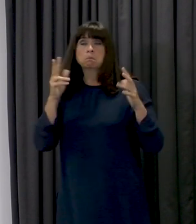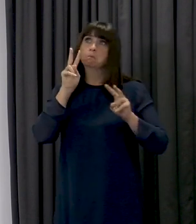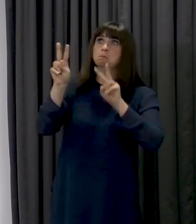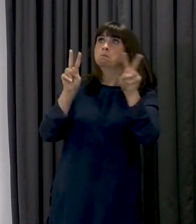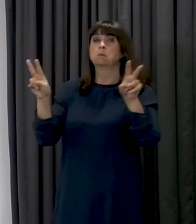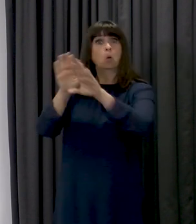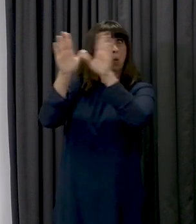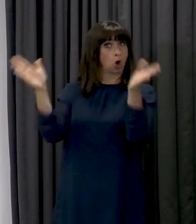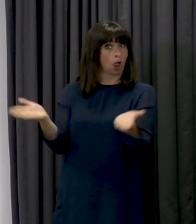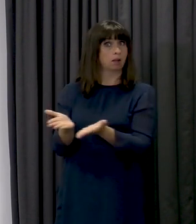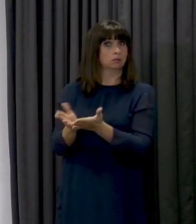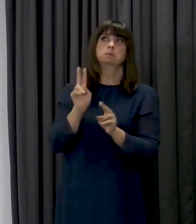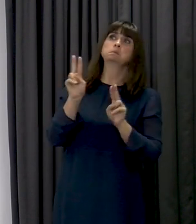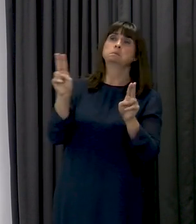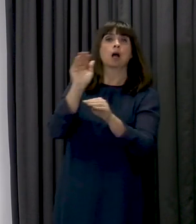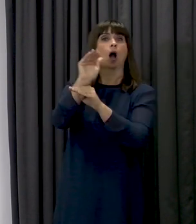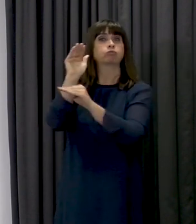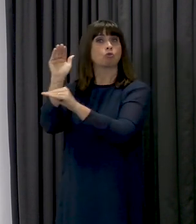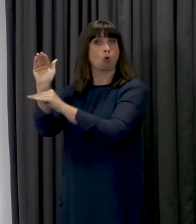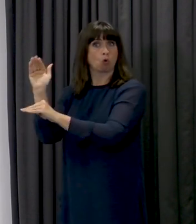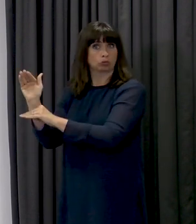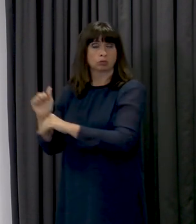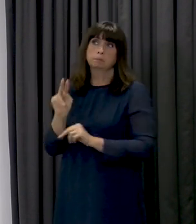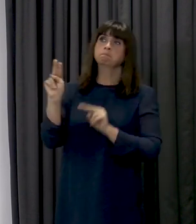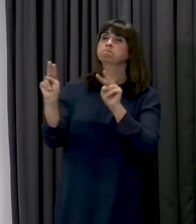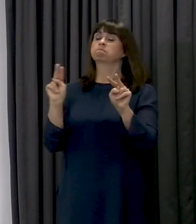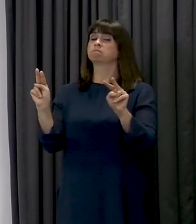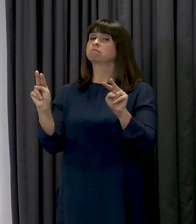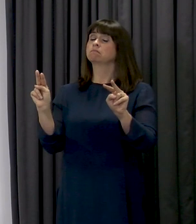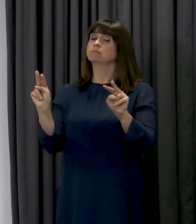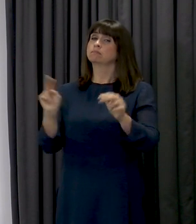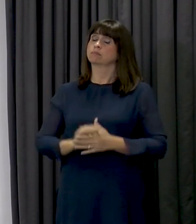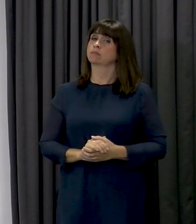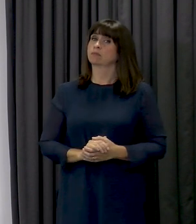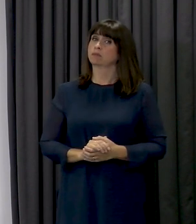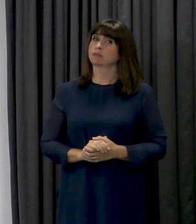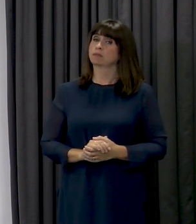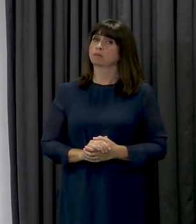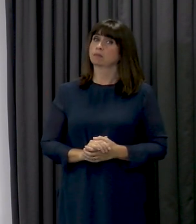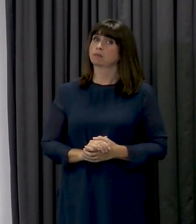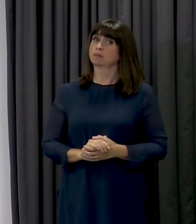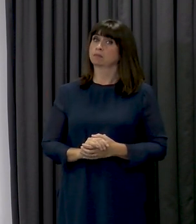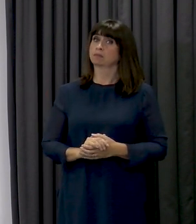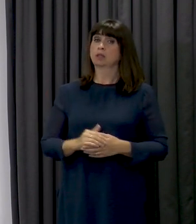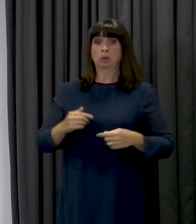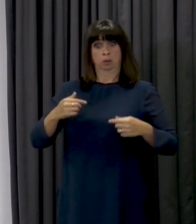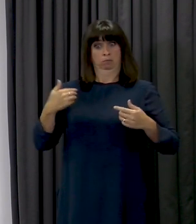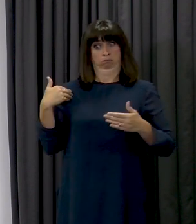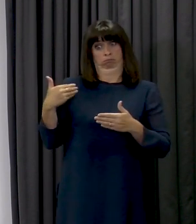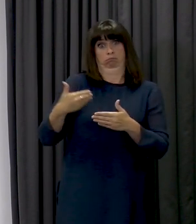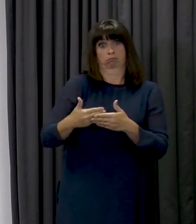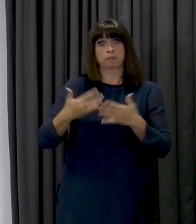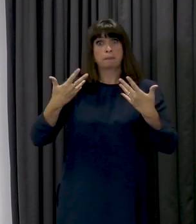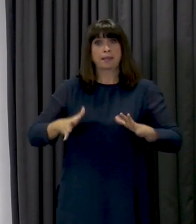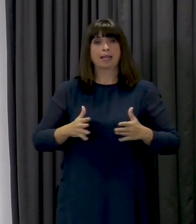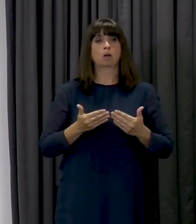world. Now, I want to begin by saying that we have only been able to lift restrictions